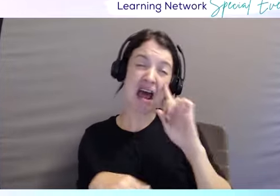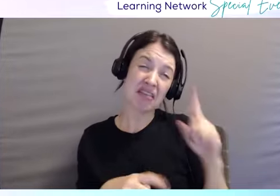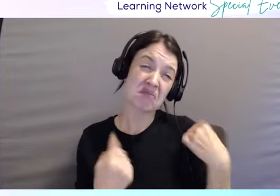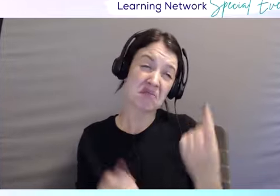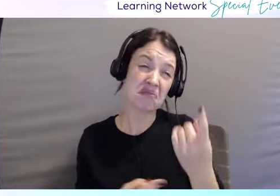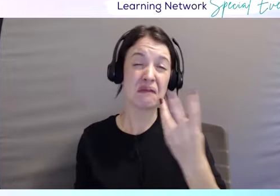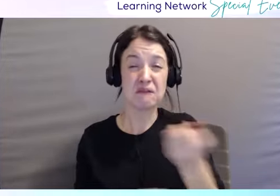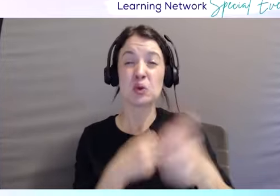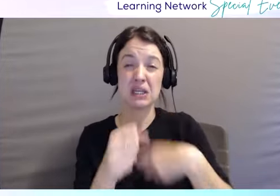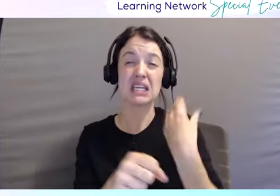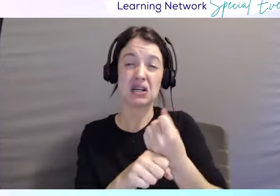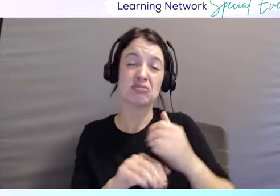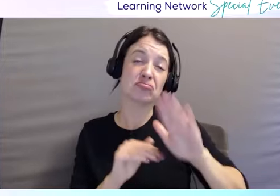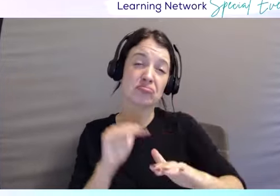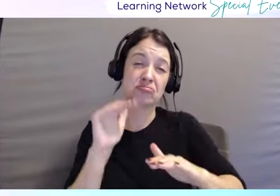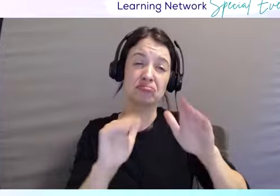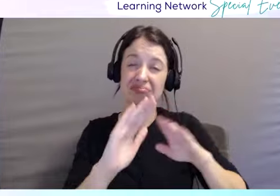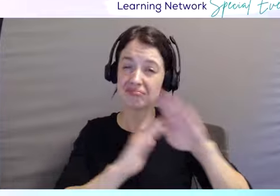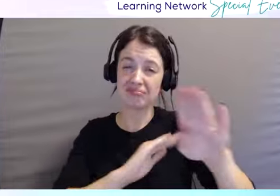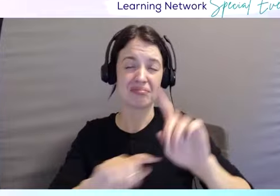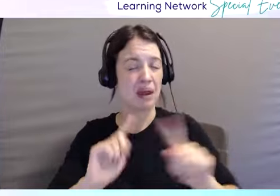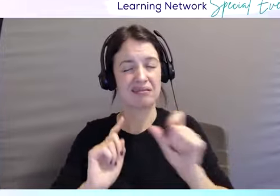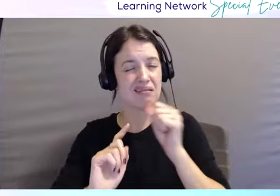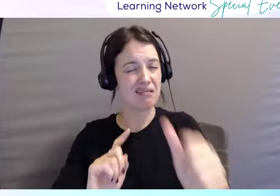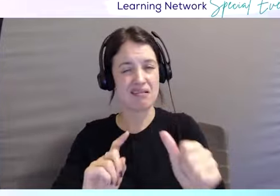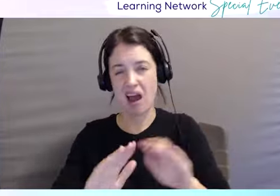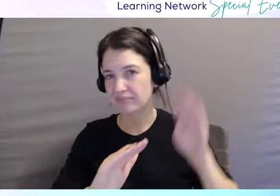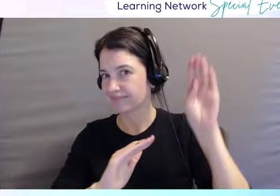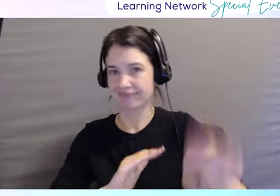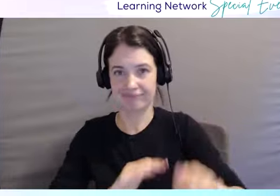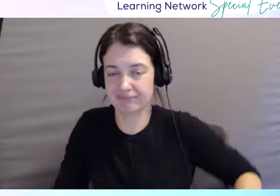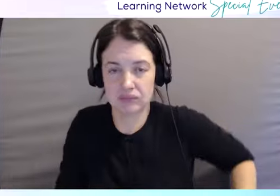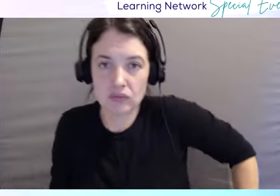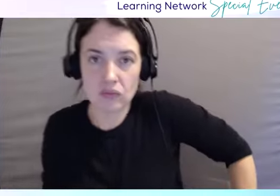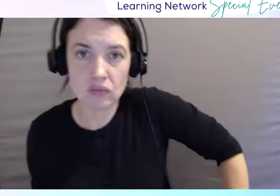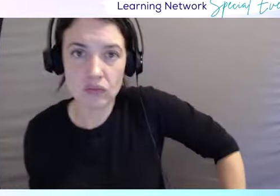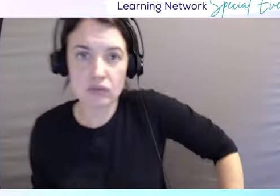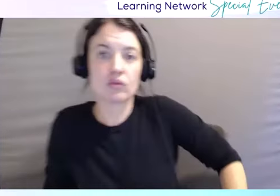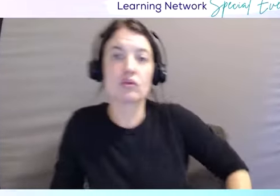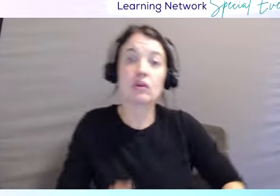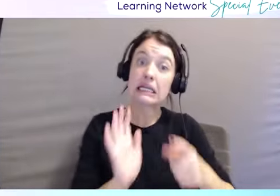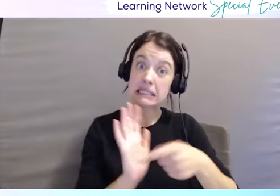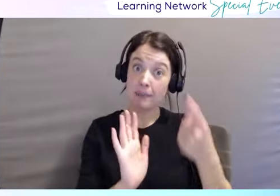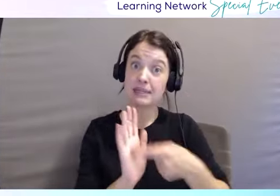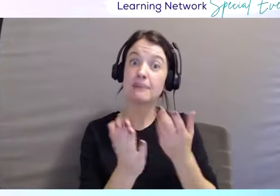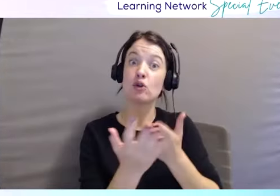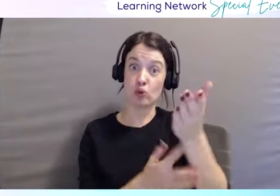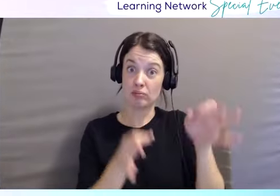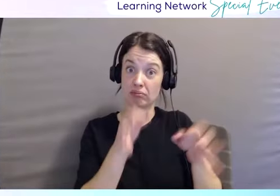this issue, but not really big ones. And sometimes those are transmitted through judicial demands. In other words, judges may say to